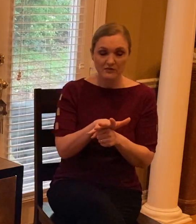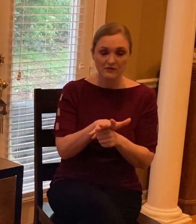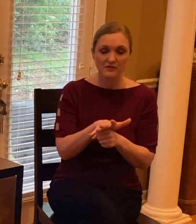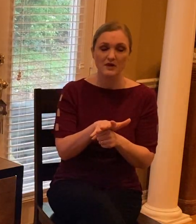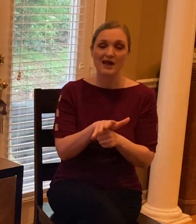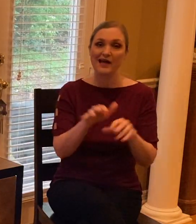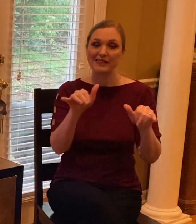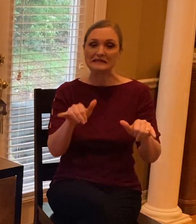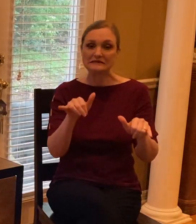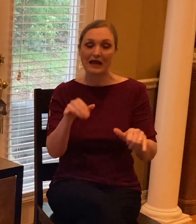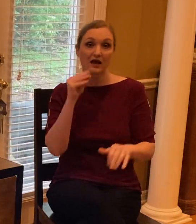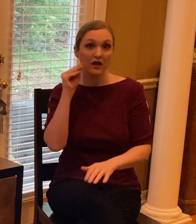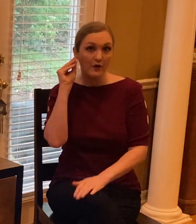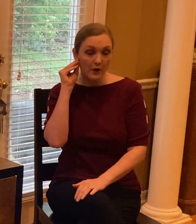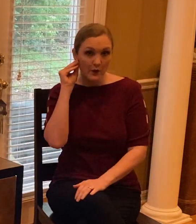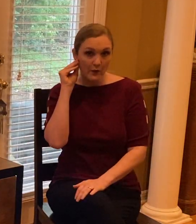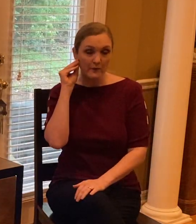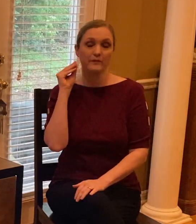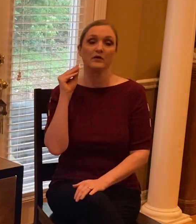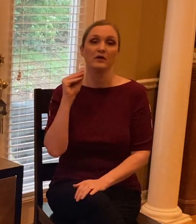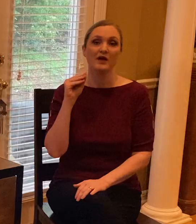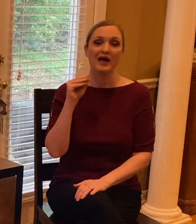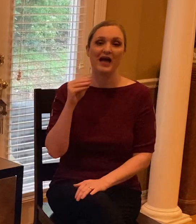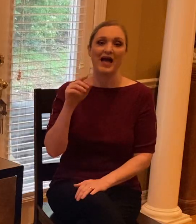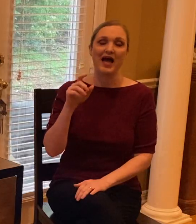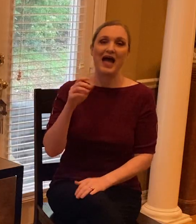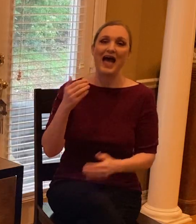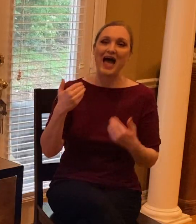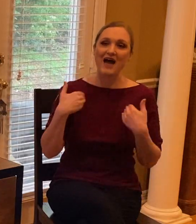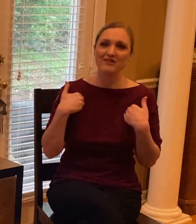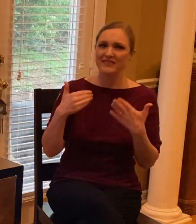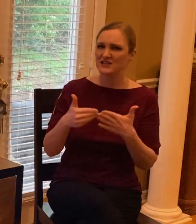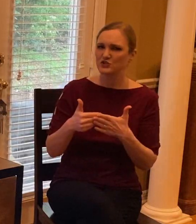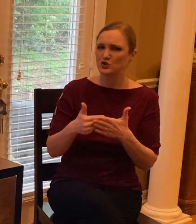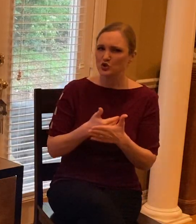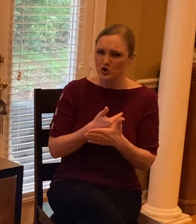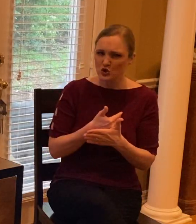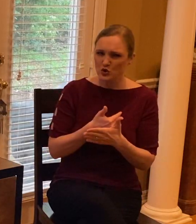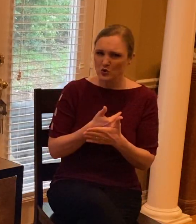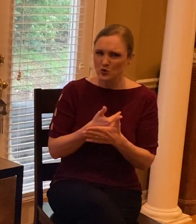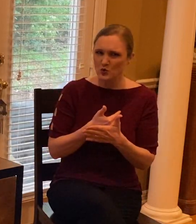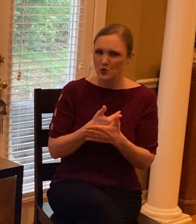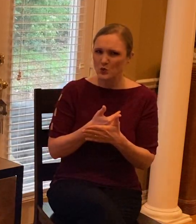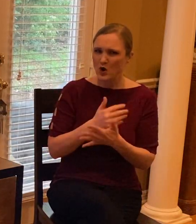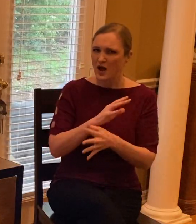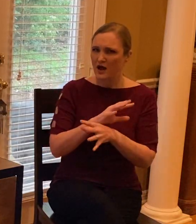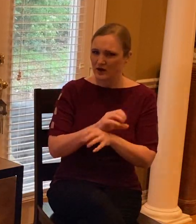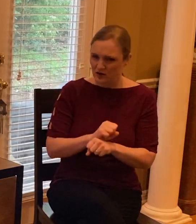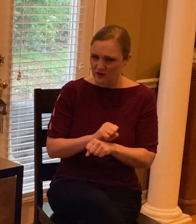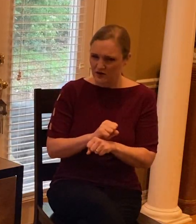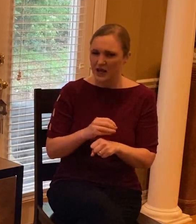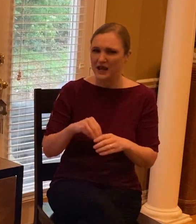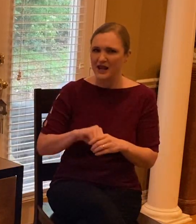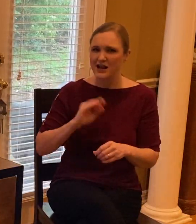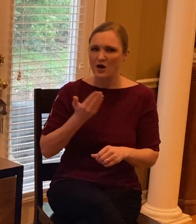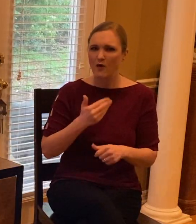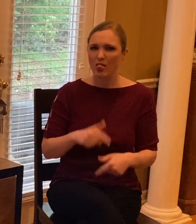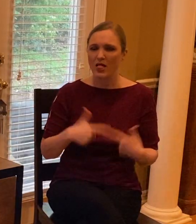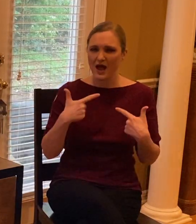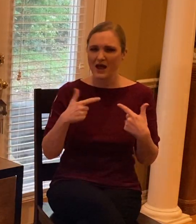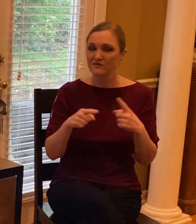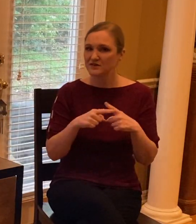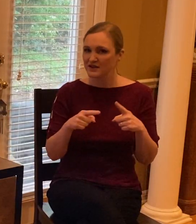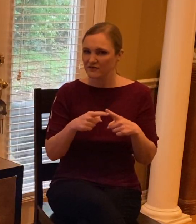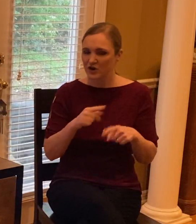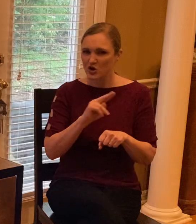the stay-at-home order, of having this kind of new normal in our lives right now? I know